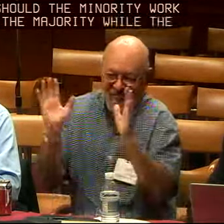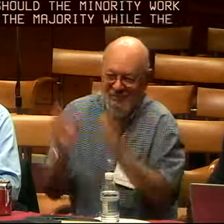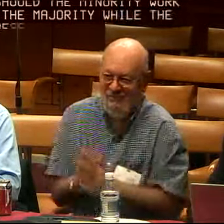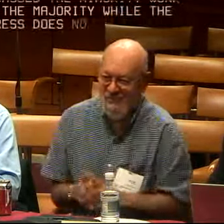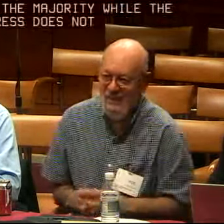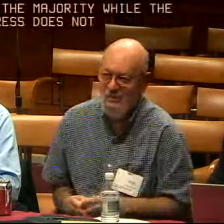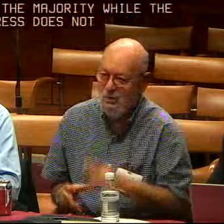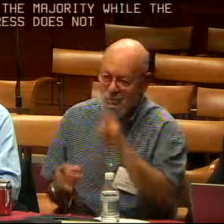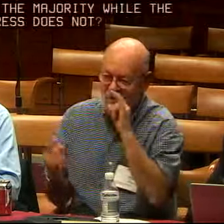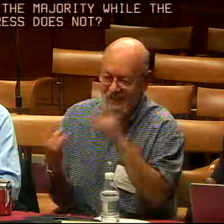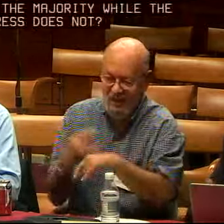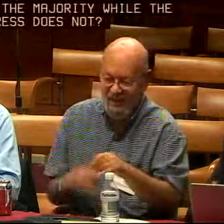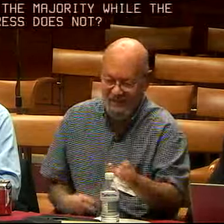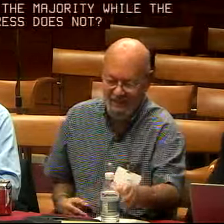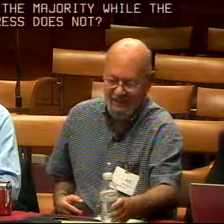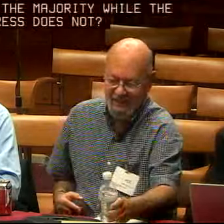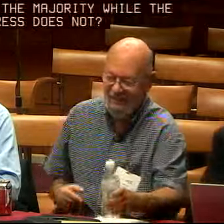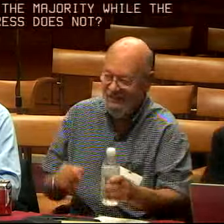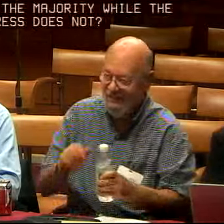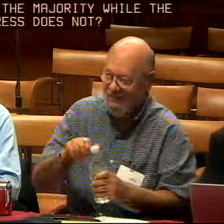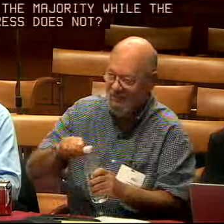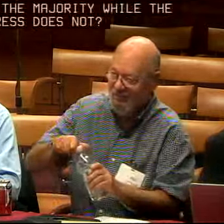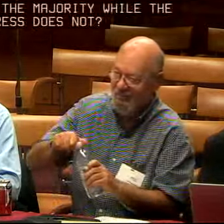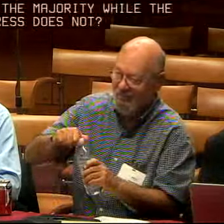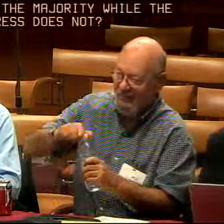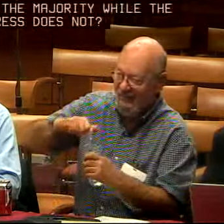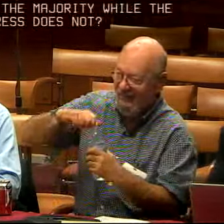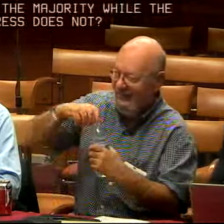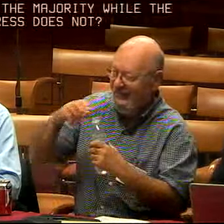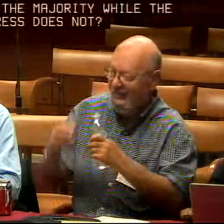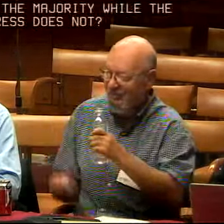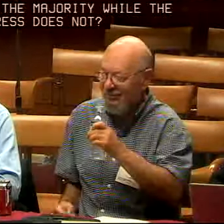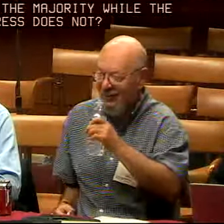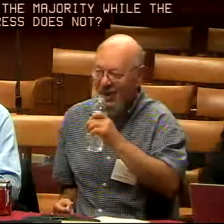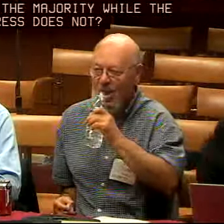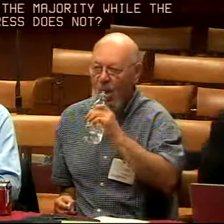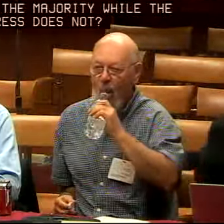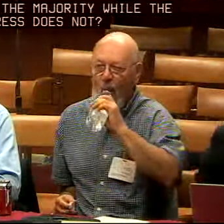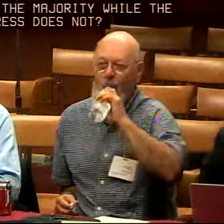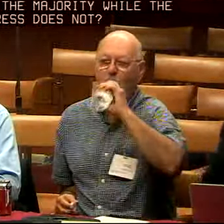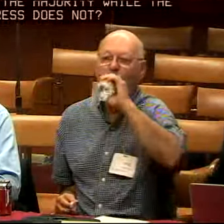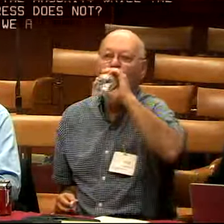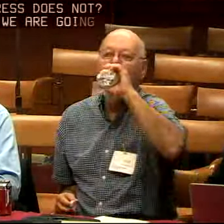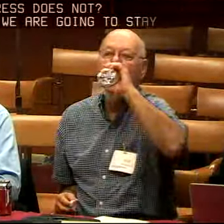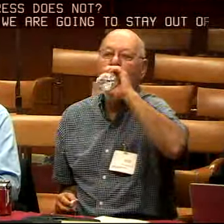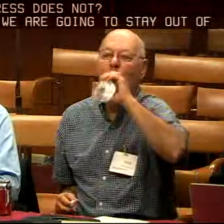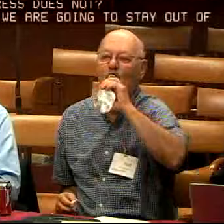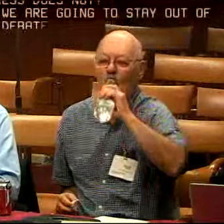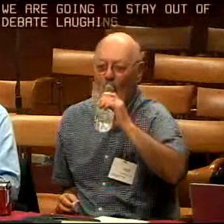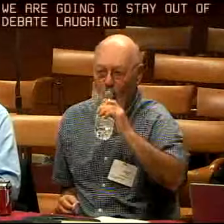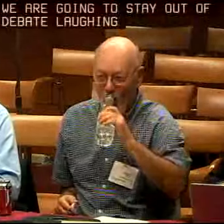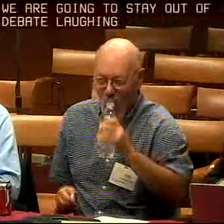Yeah, we're gonna stay out of that debate. Just being a little sarcastic. Thank you. Just a joke. Oh.